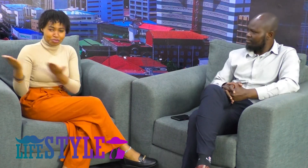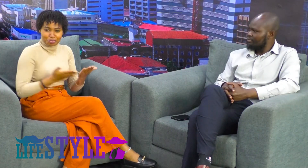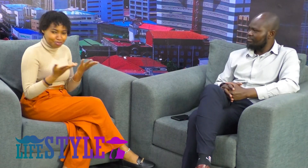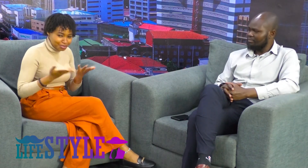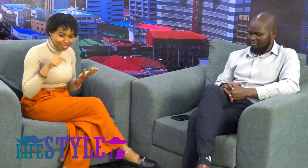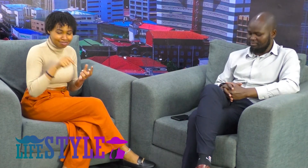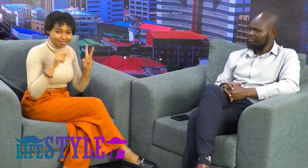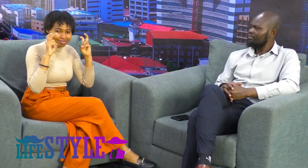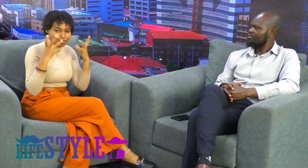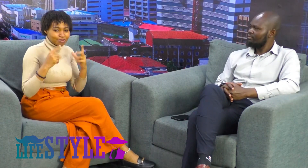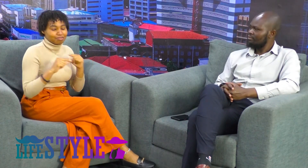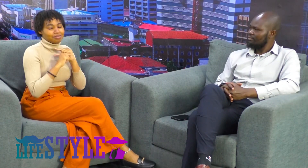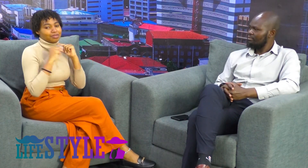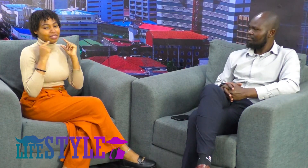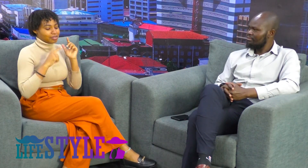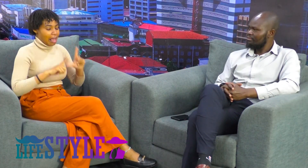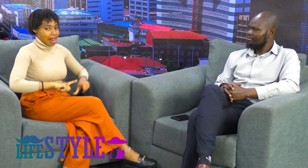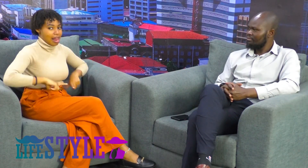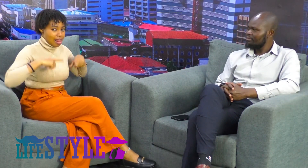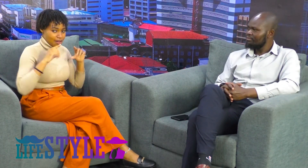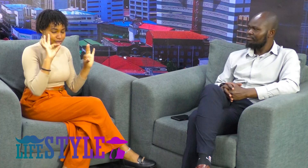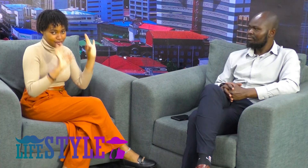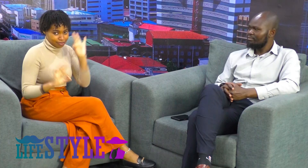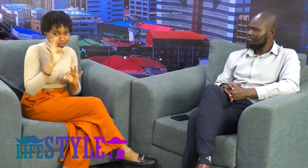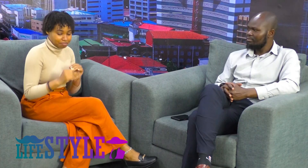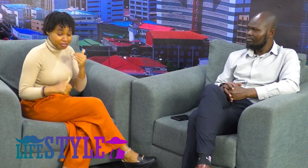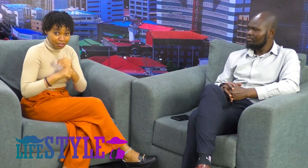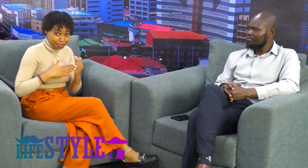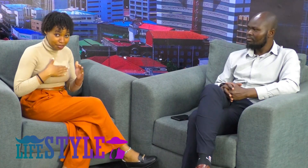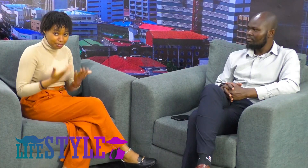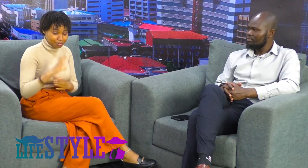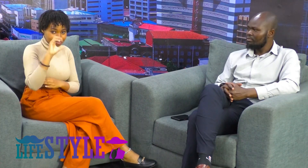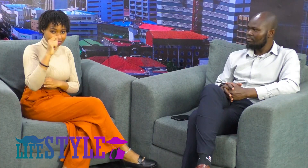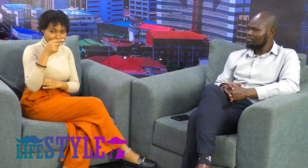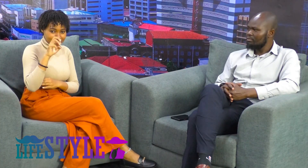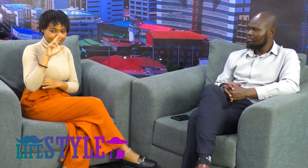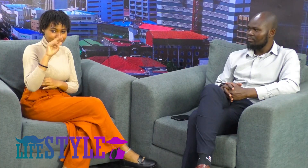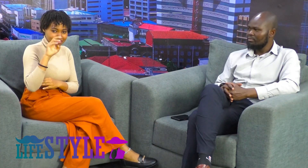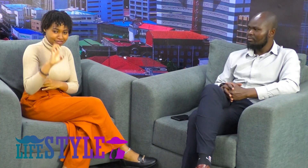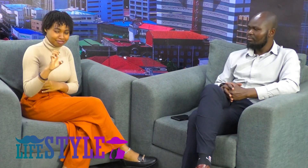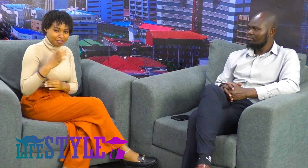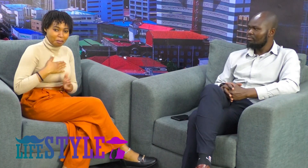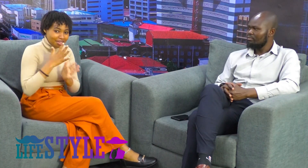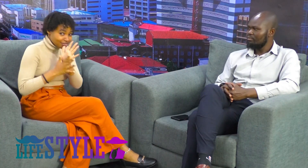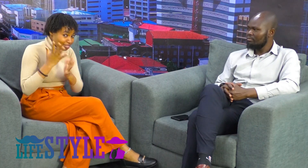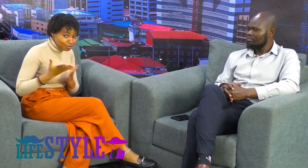Hello, welcome to Lifestyle. You are with me, Catherine